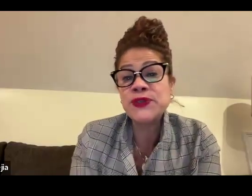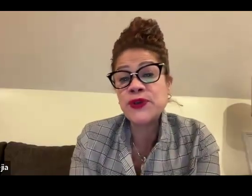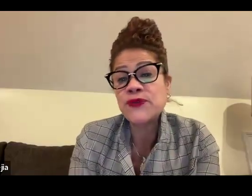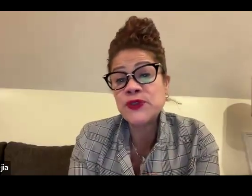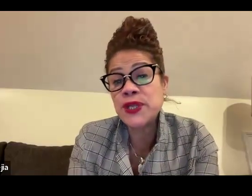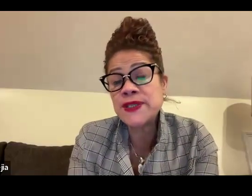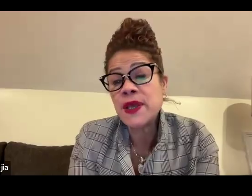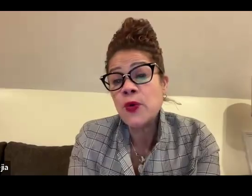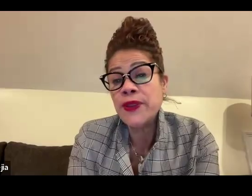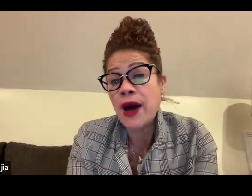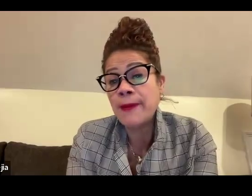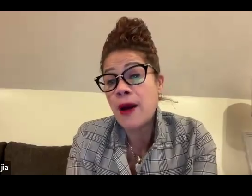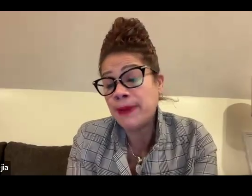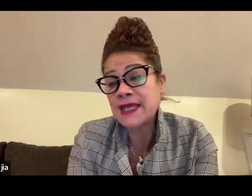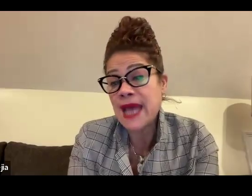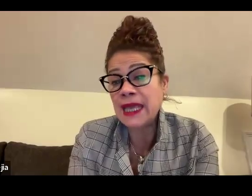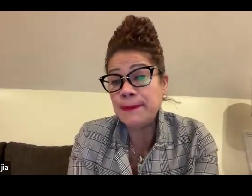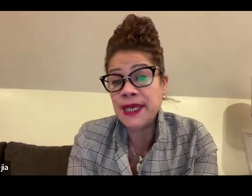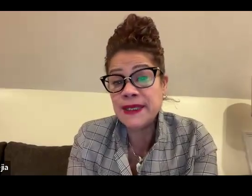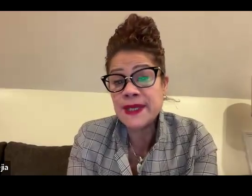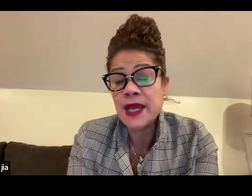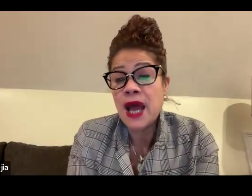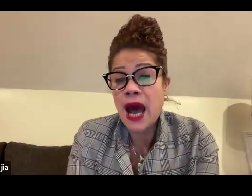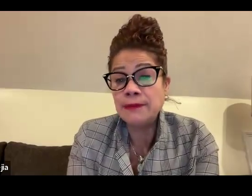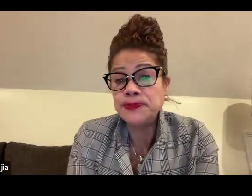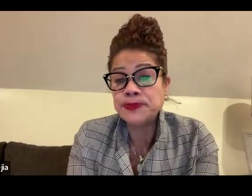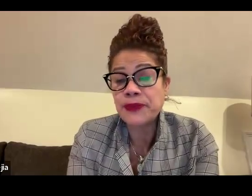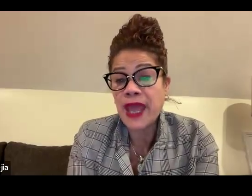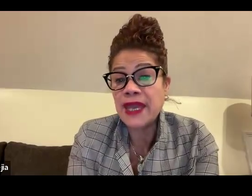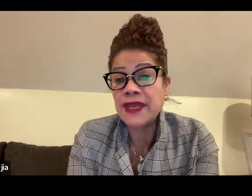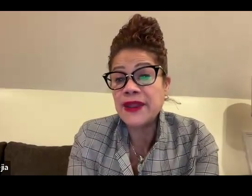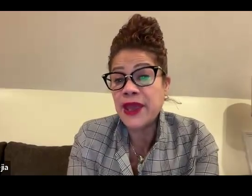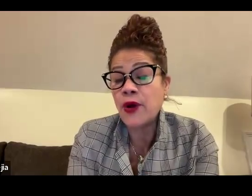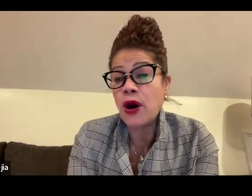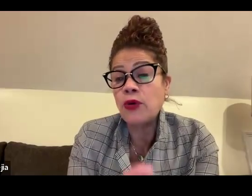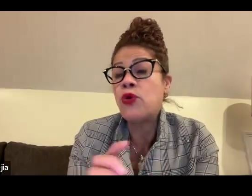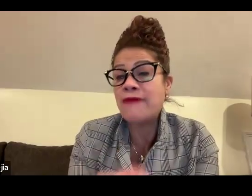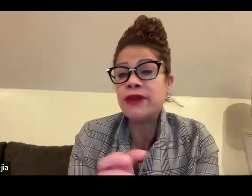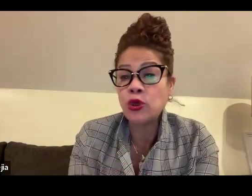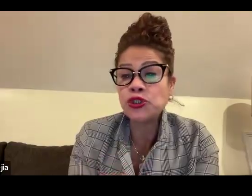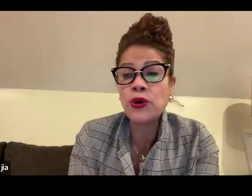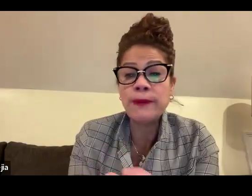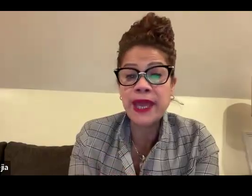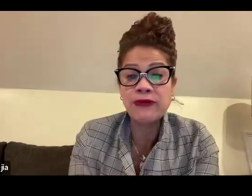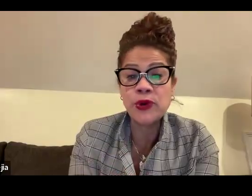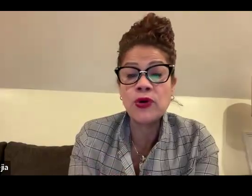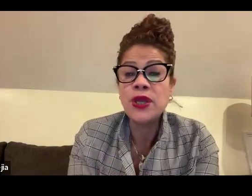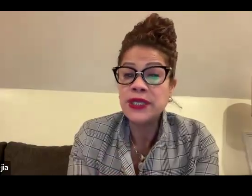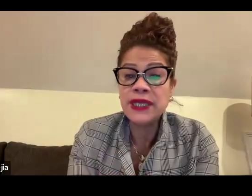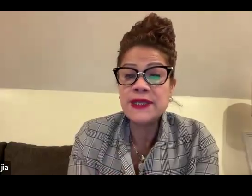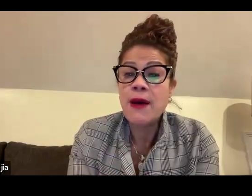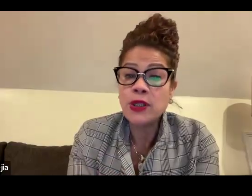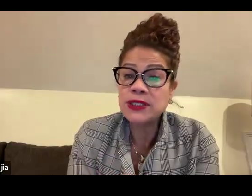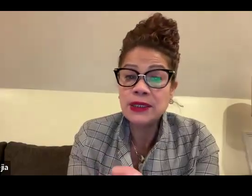These schools deserve students with complex IEPs, and they who have emotional and